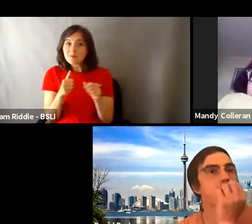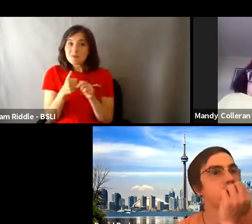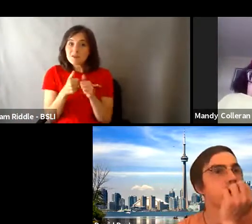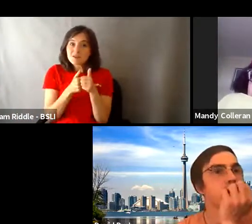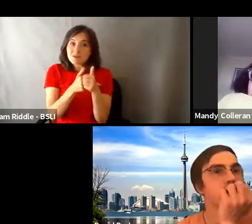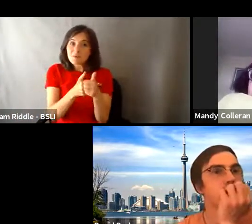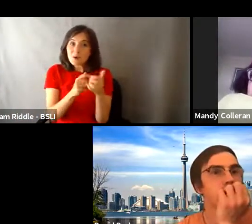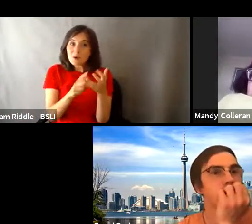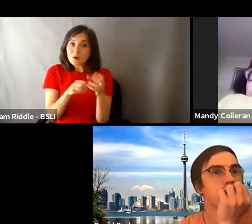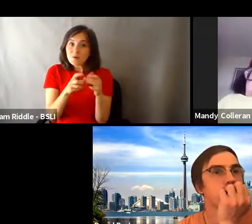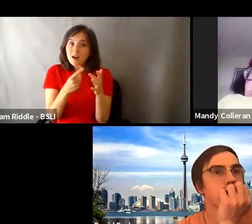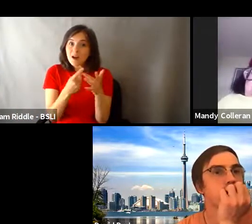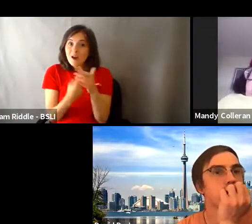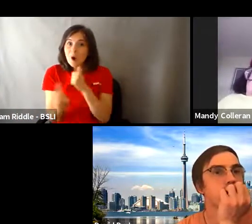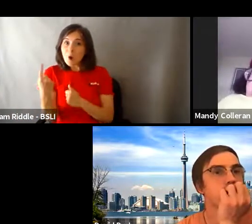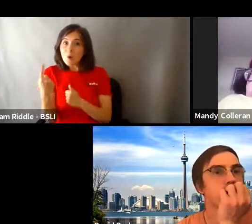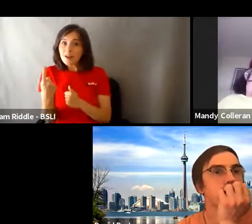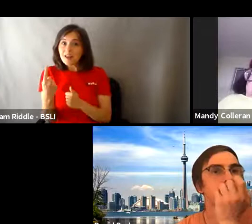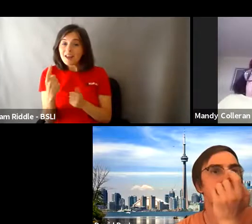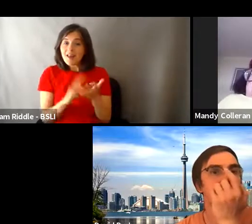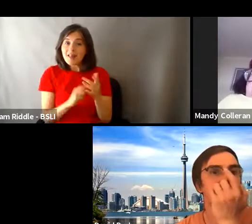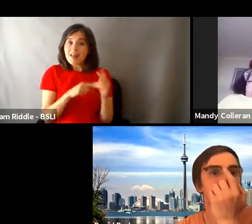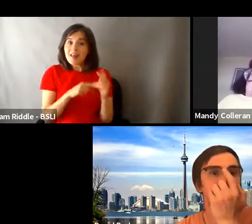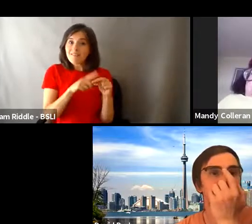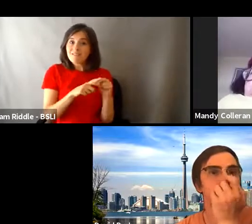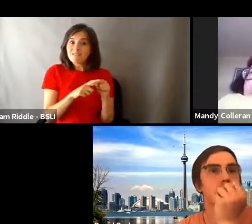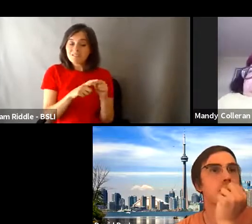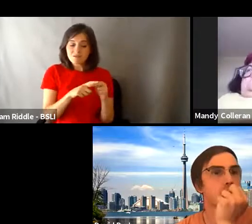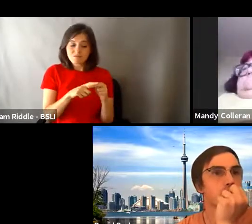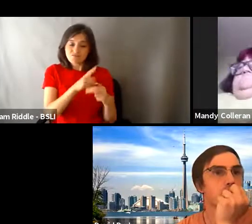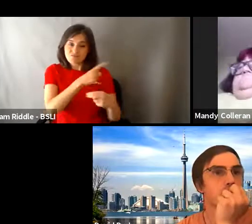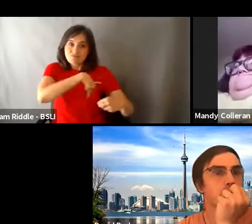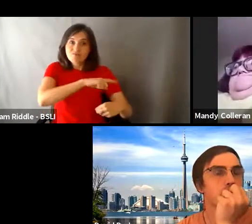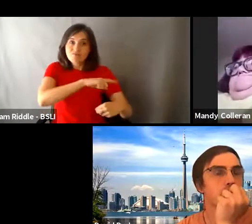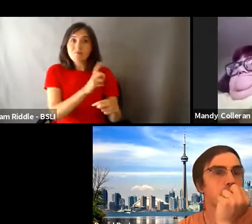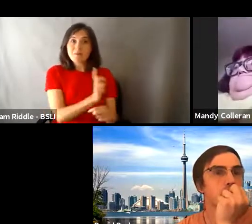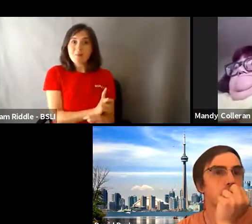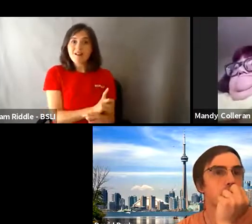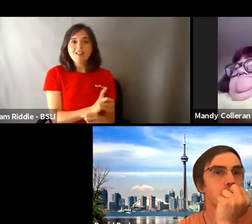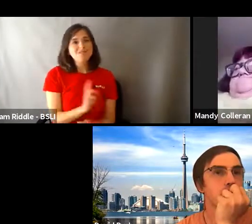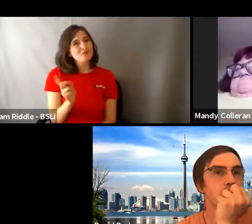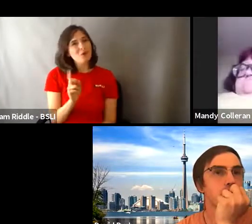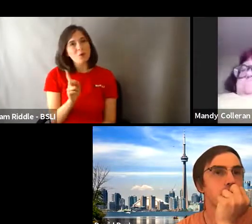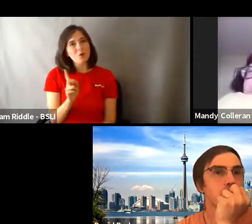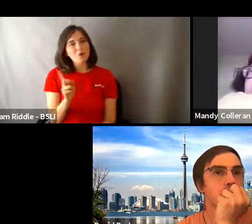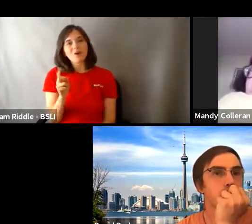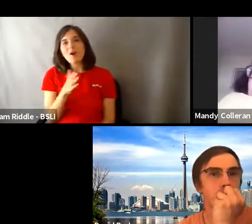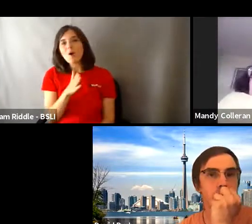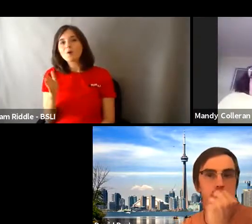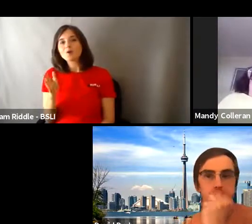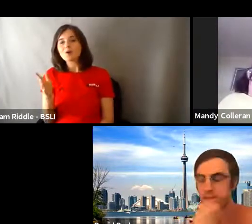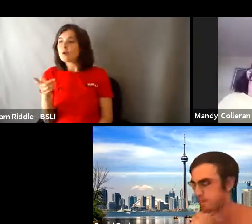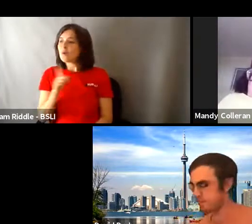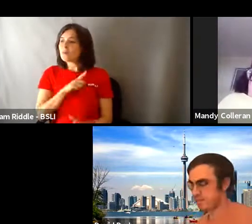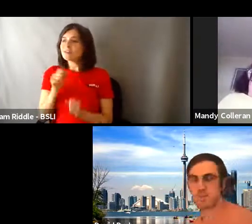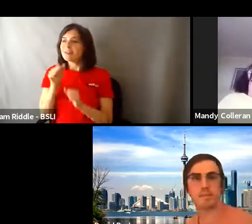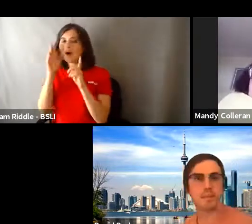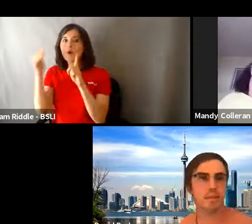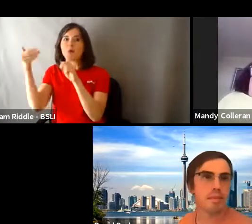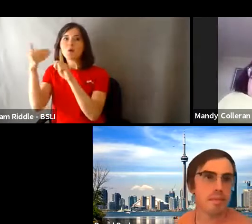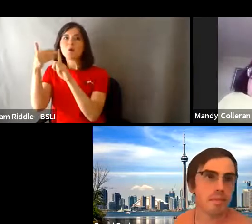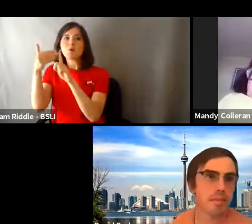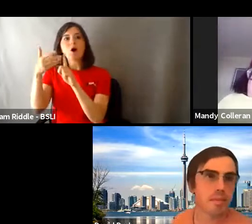as well, and for their own reasons. And it is about consumerism and having a market still for